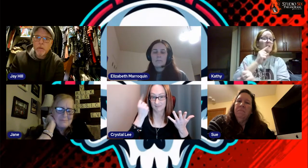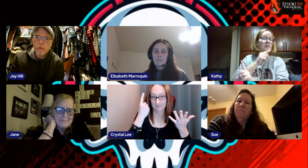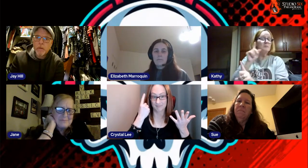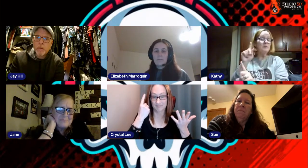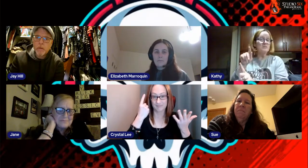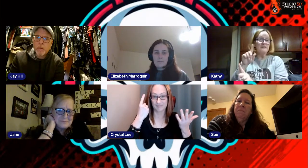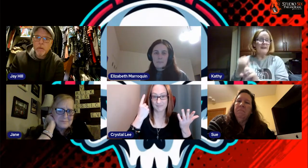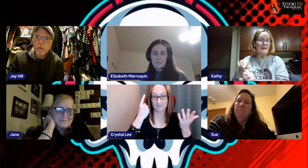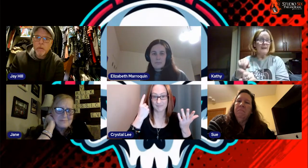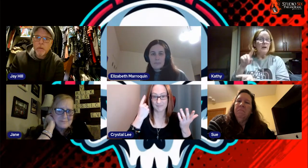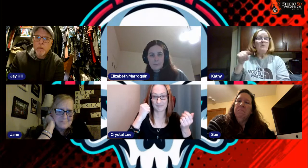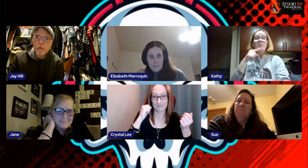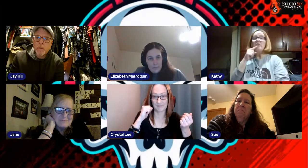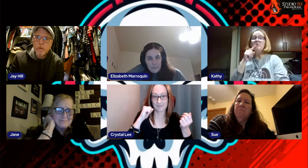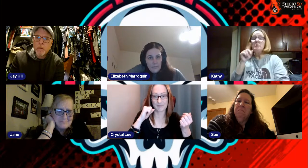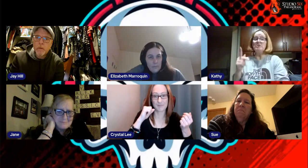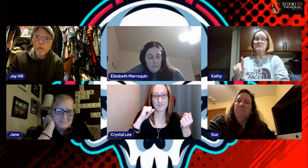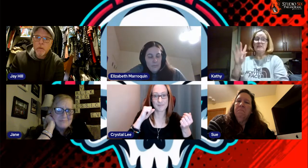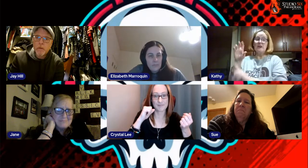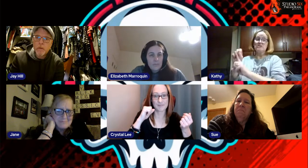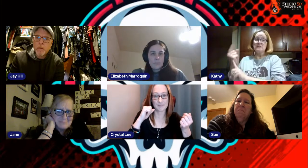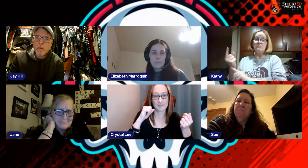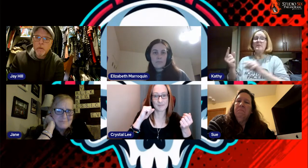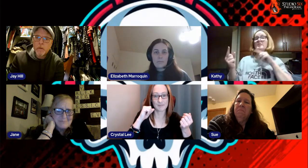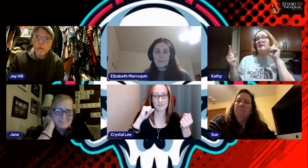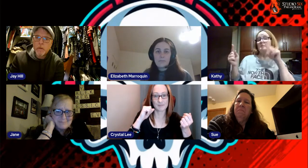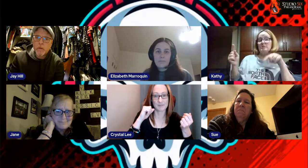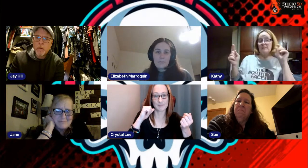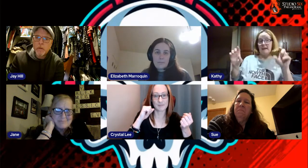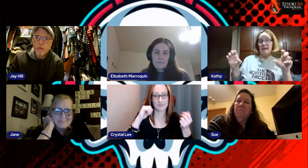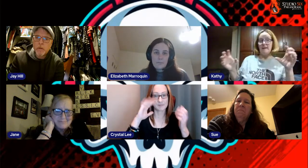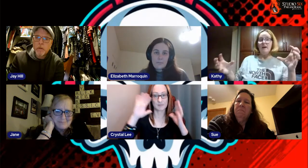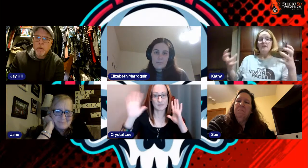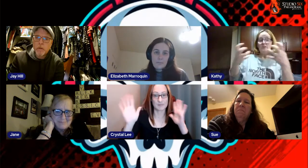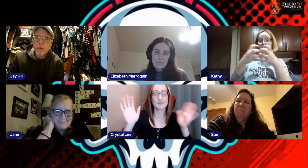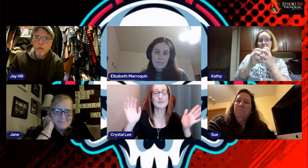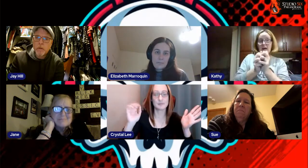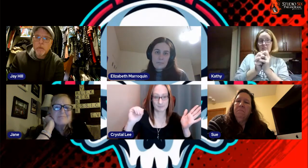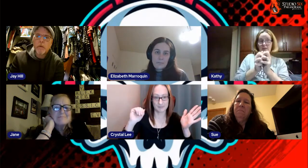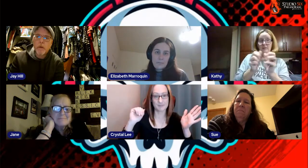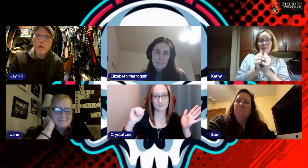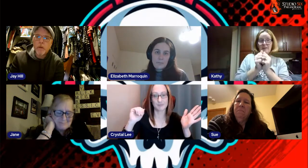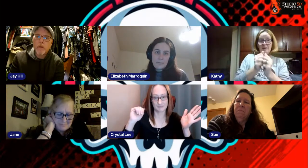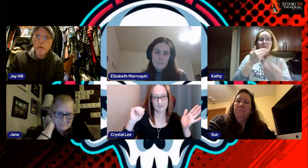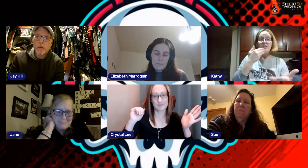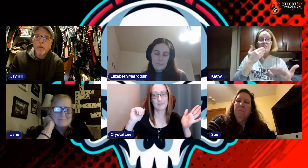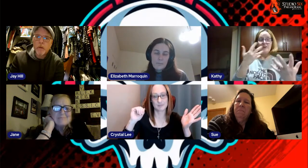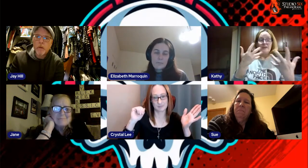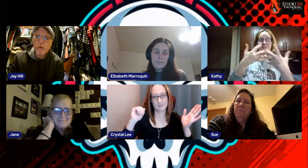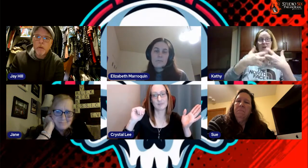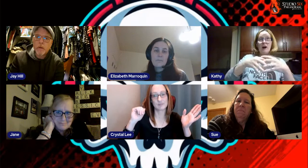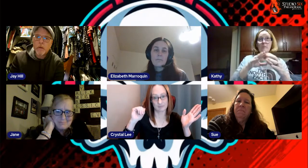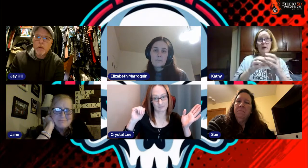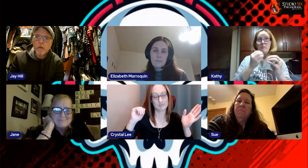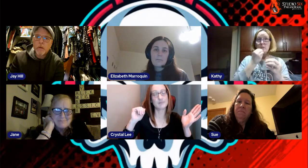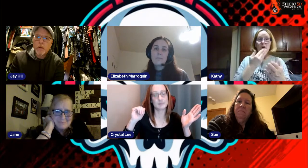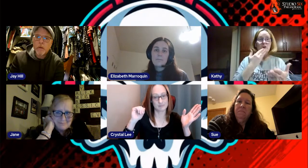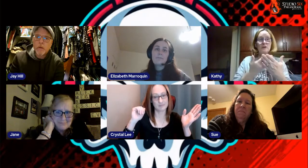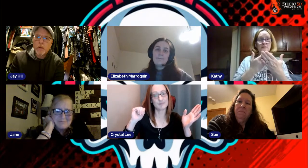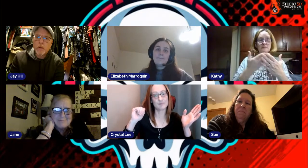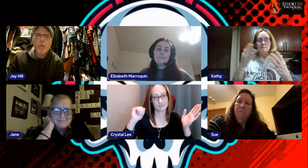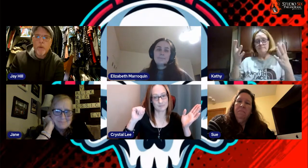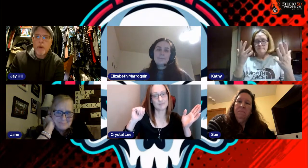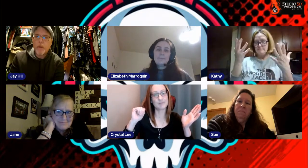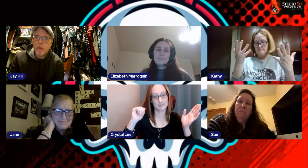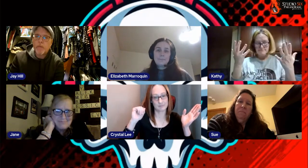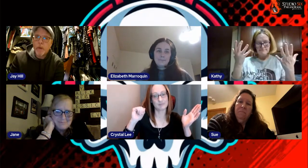something, but the hearing person can't. But the hearing person catching something that the deaf person can't. So together, they're coming up with a